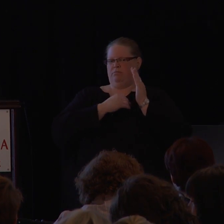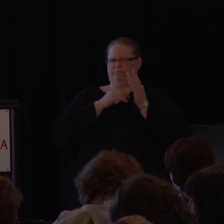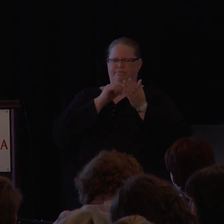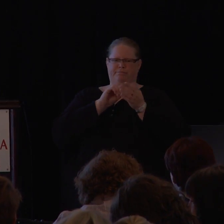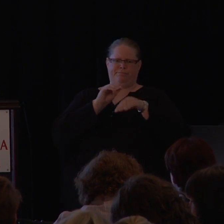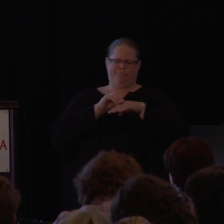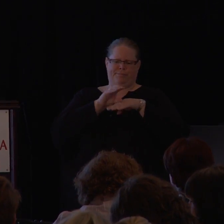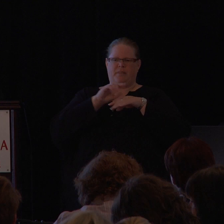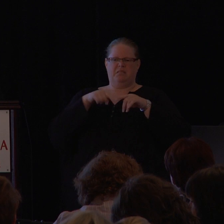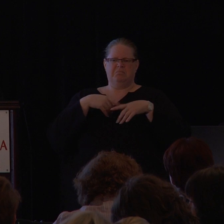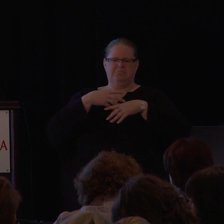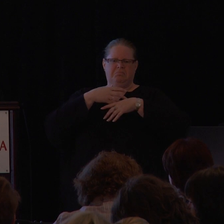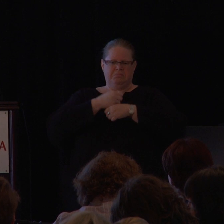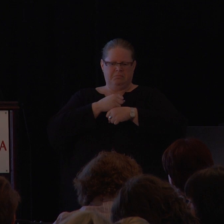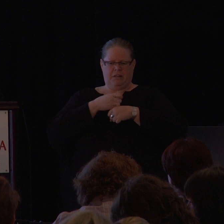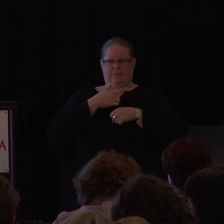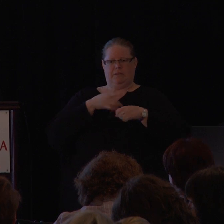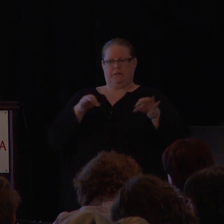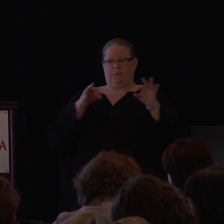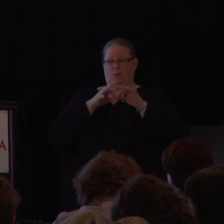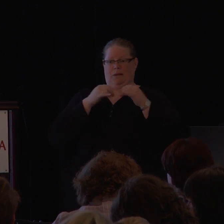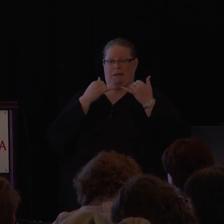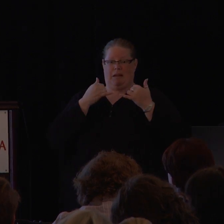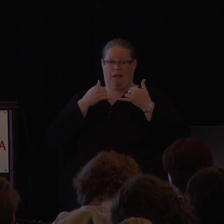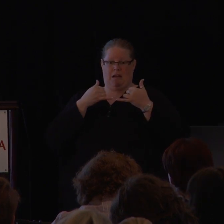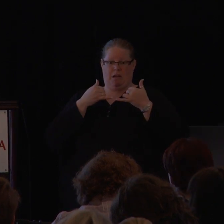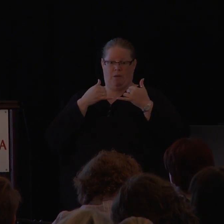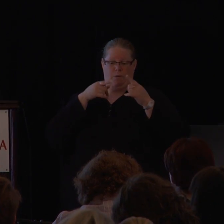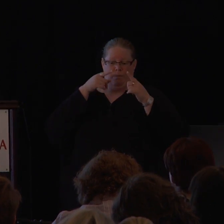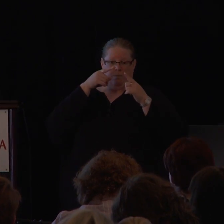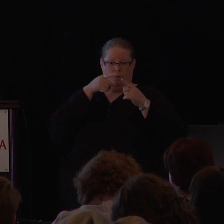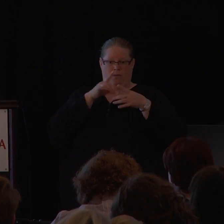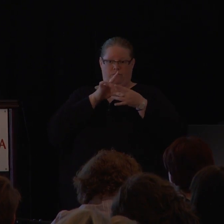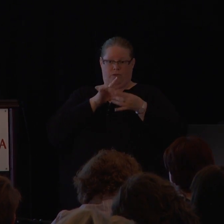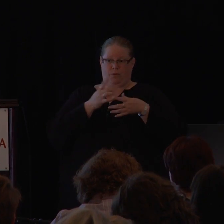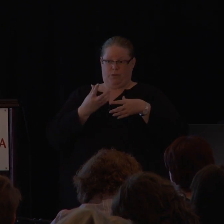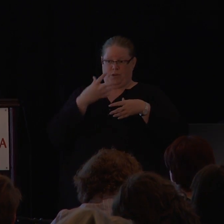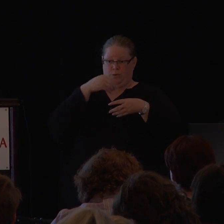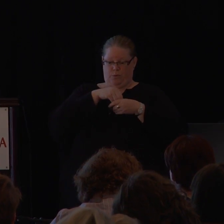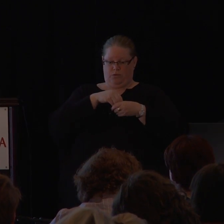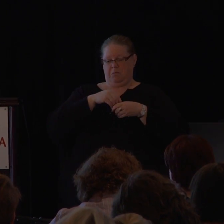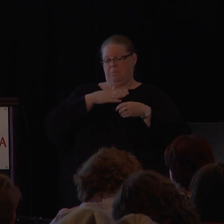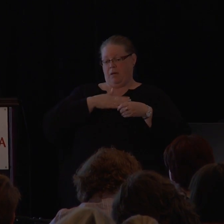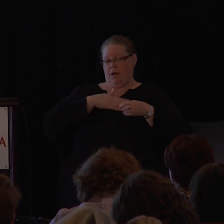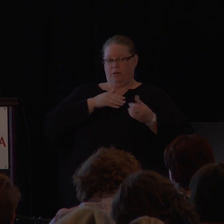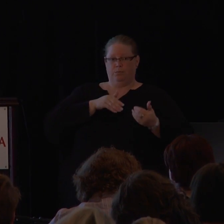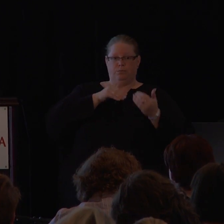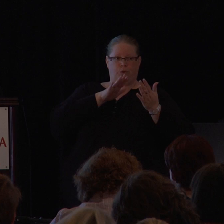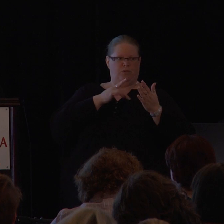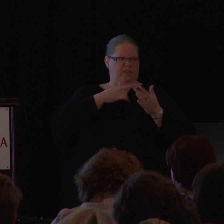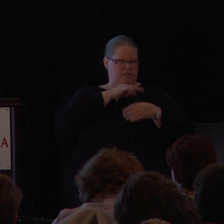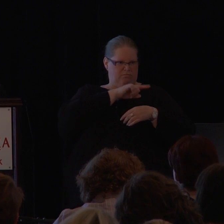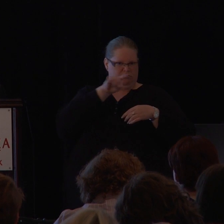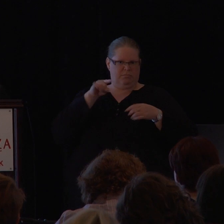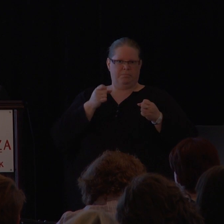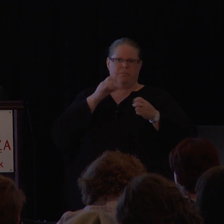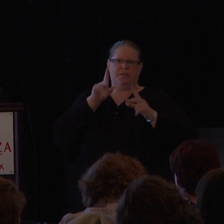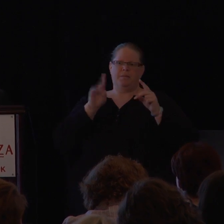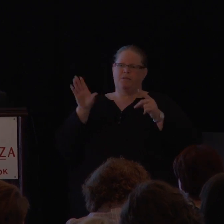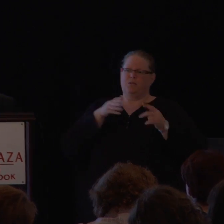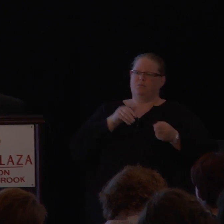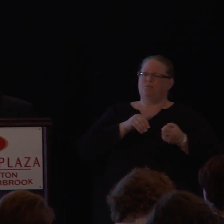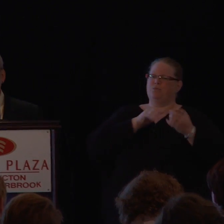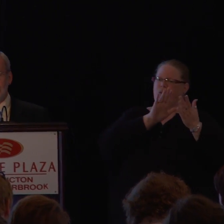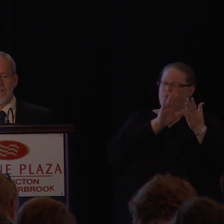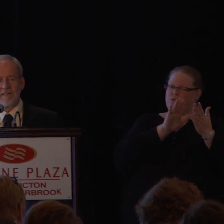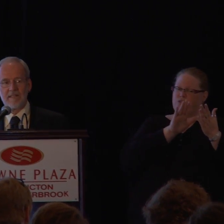worth emphasizing early on in respect to inclusion is that as I approach it, and I think many at this conference have, inclusion is, in